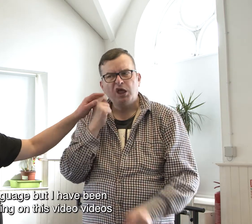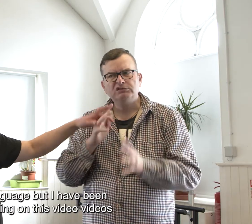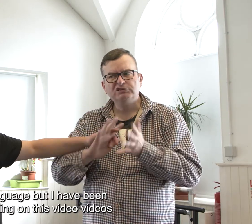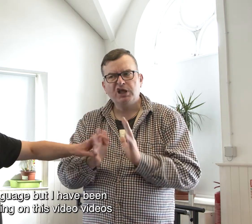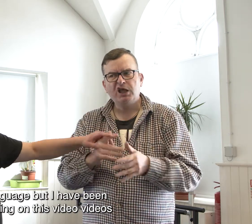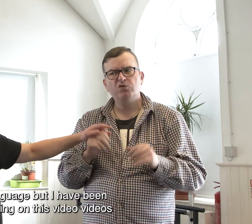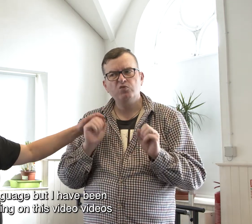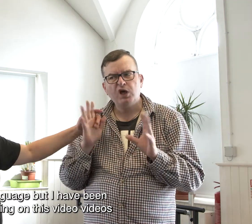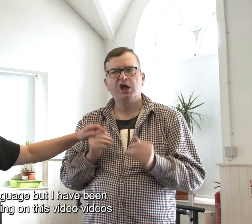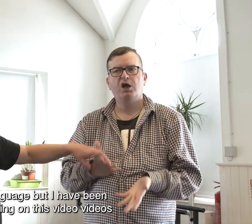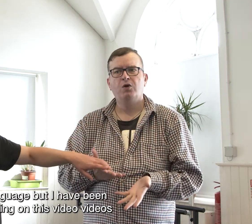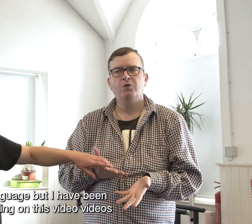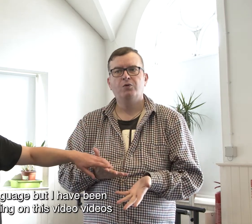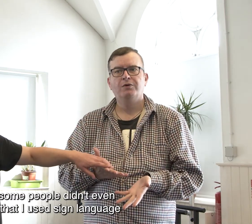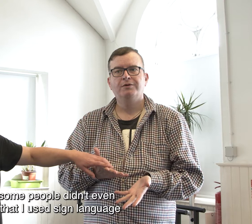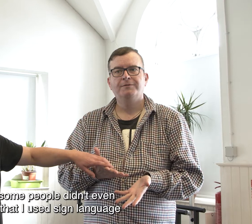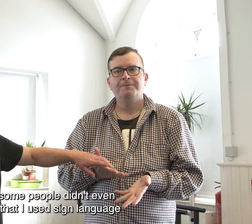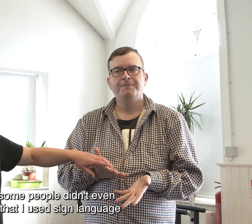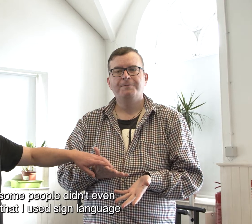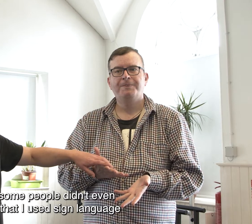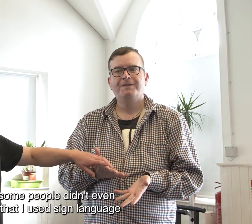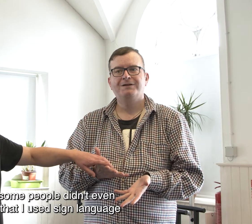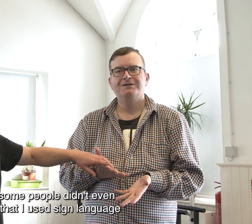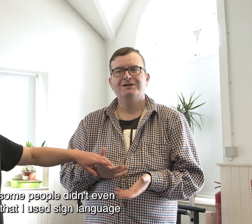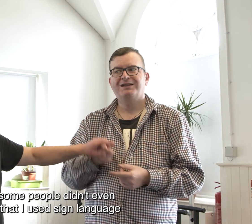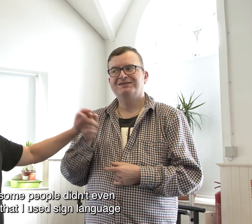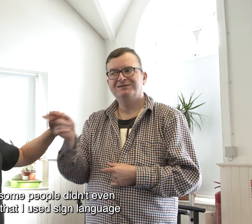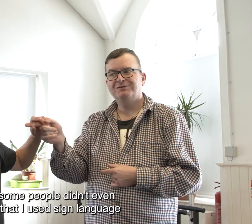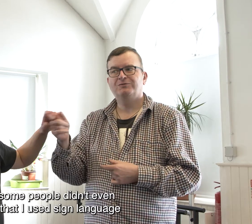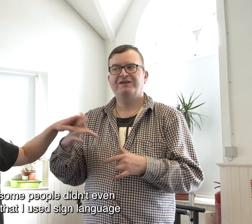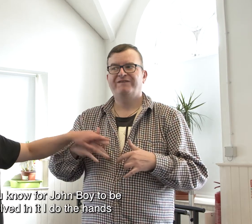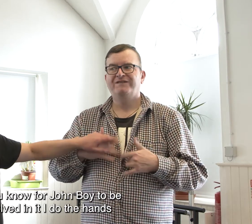signing on these videos, and some people didn't even know that I used sign language. So,